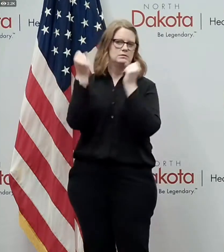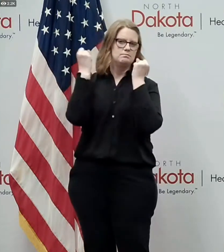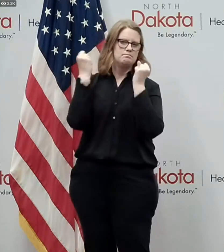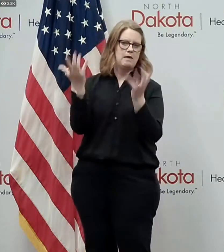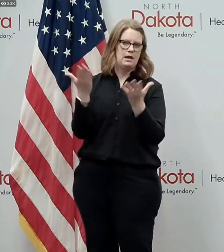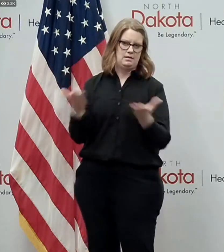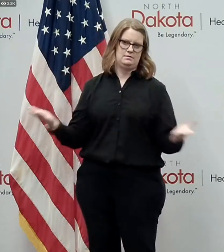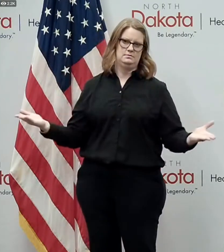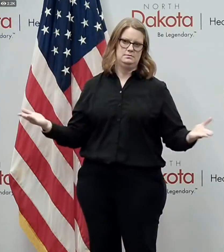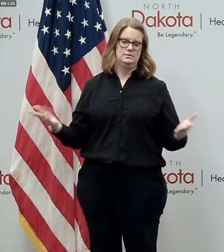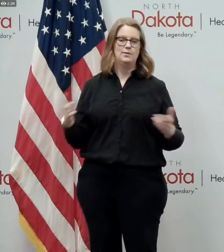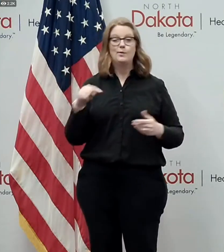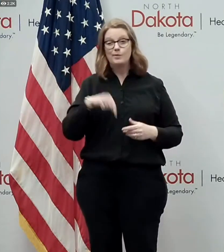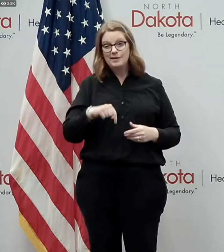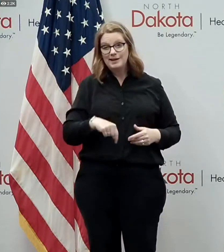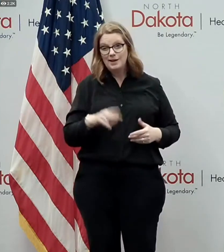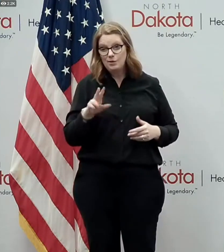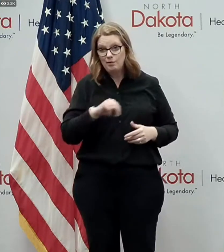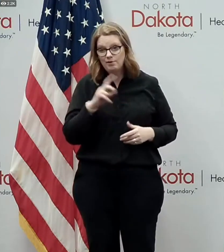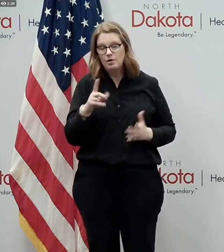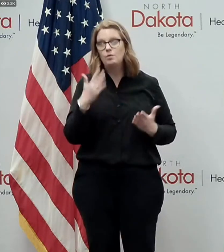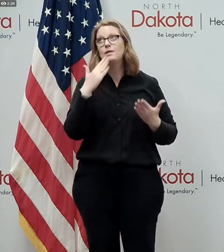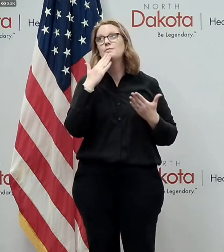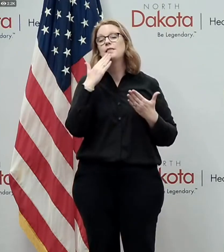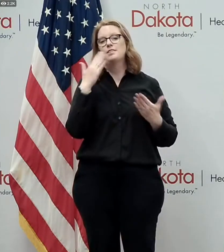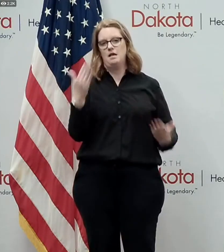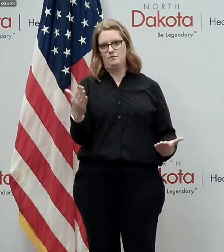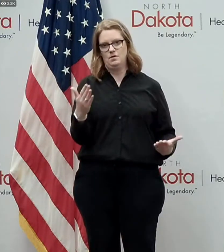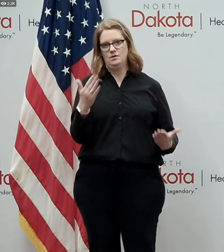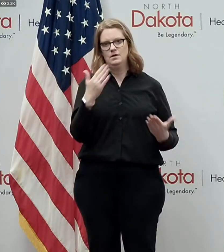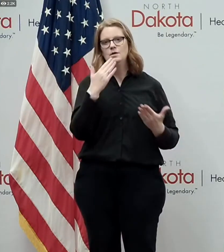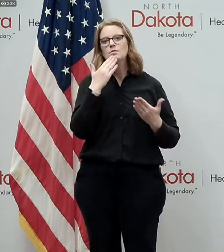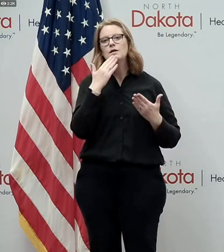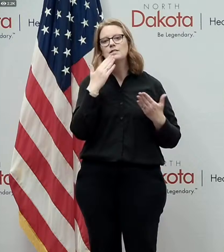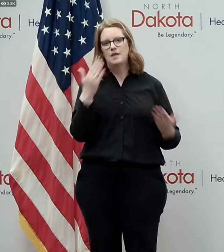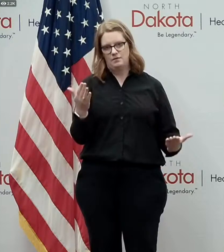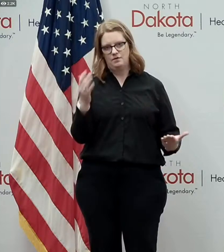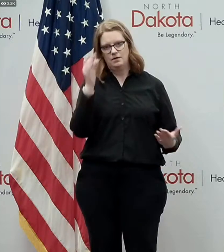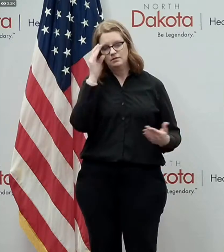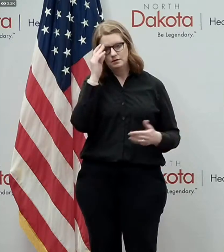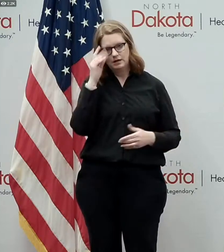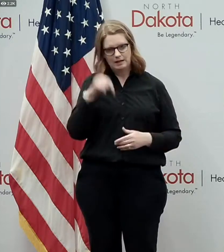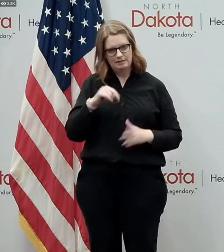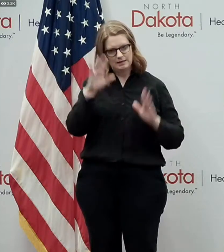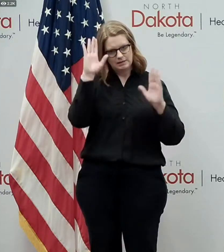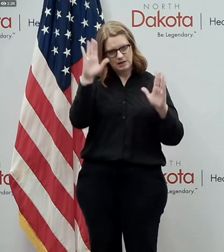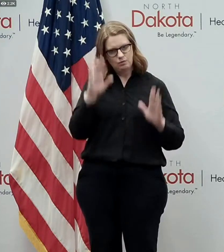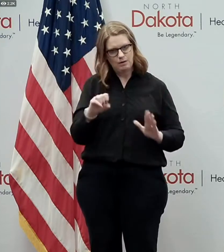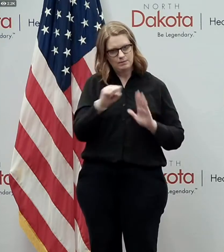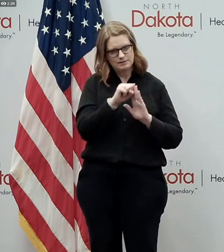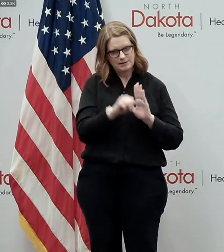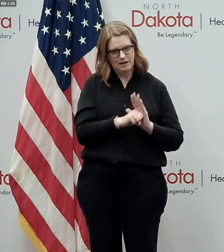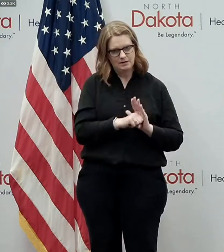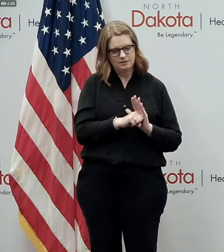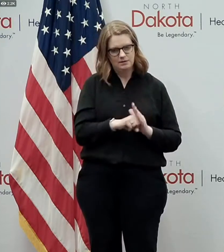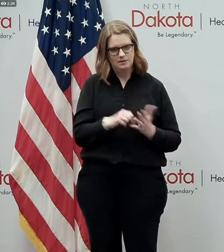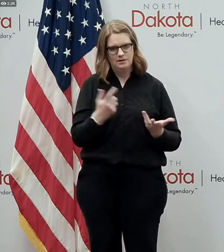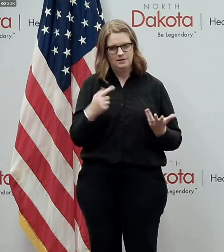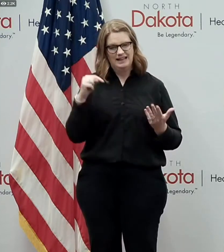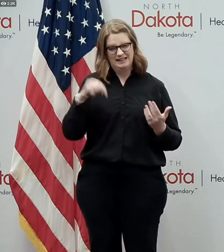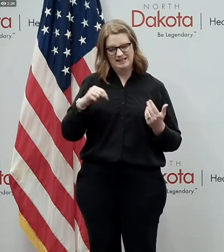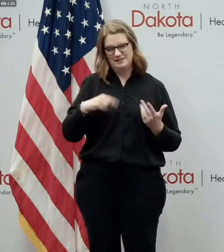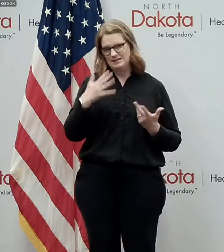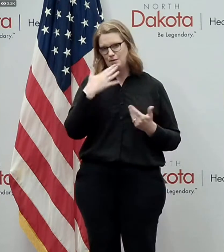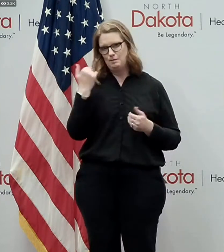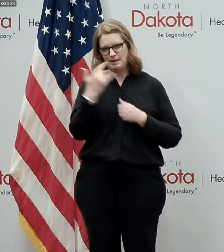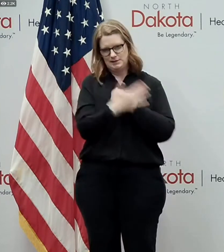we're here in North Dakota, in this incredible state, in the greatest country in the